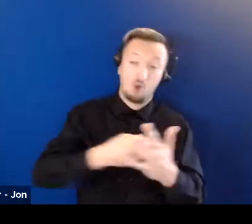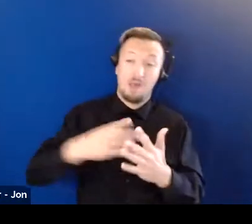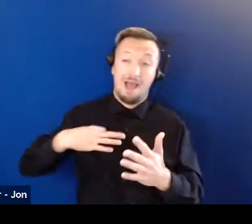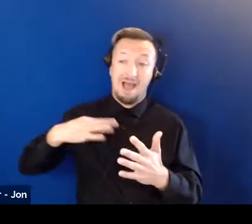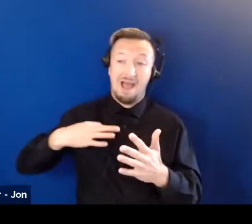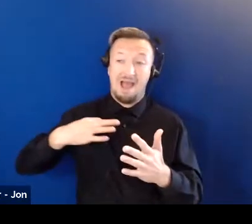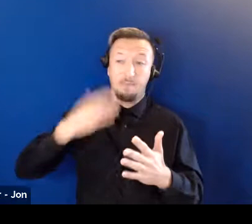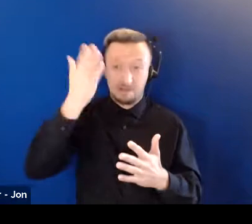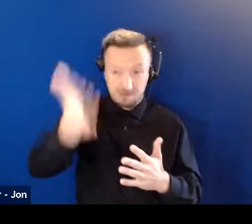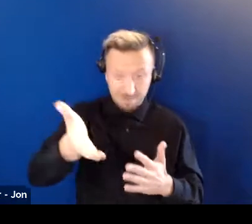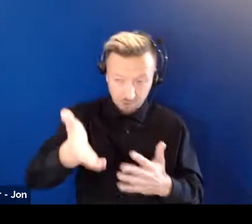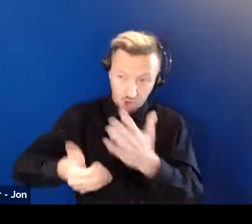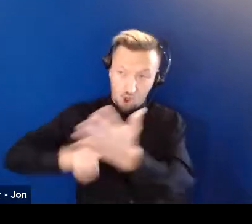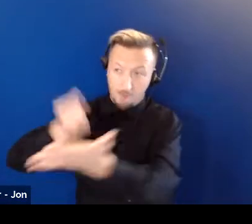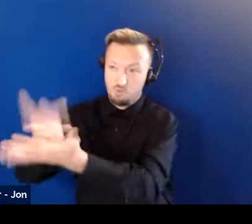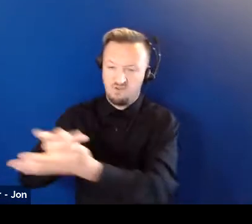to approval.